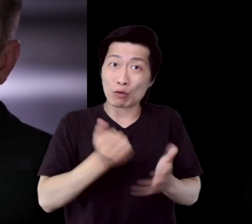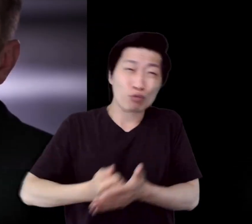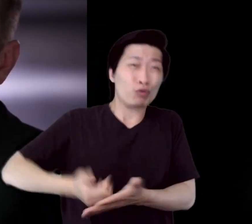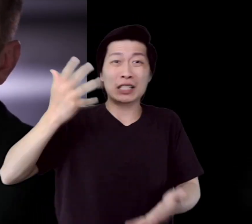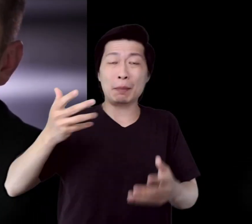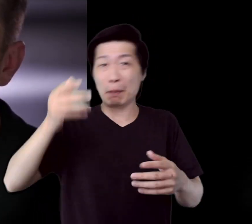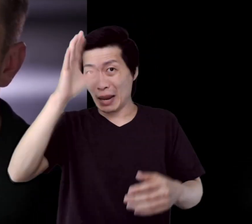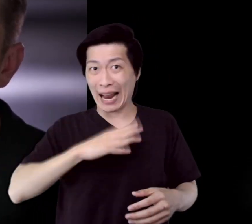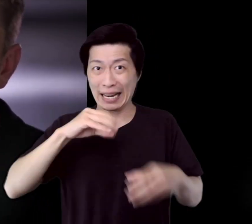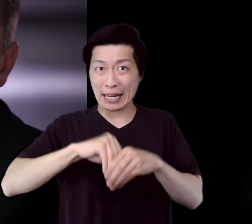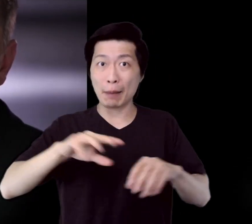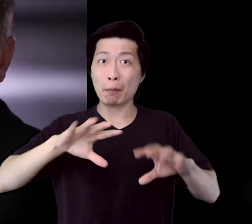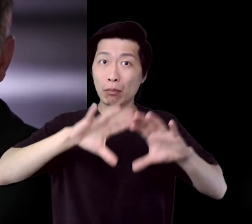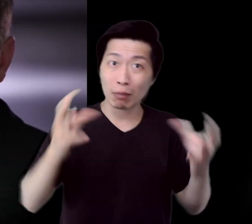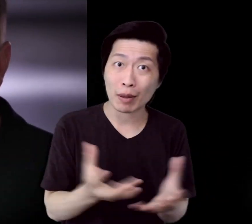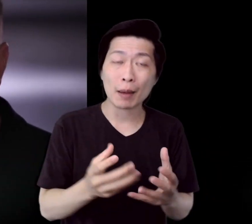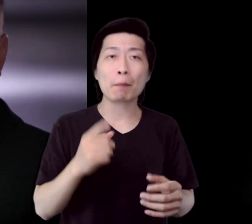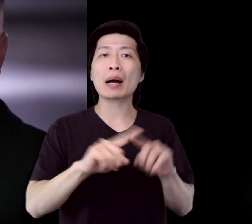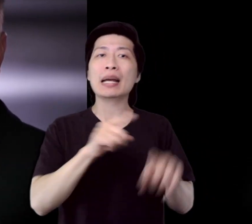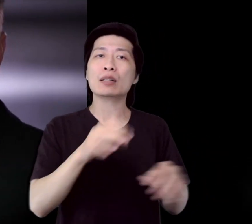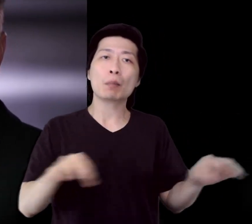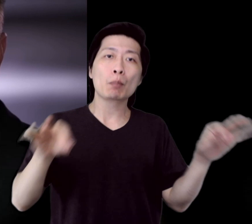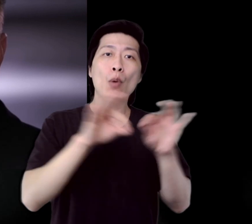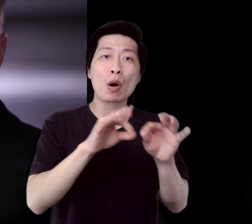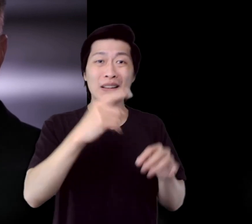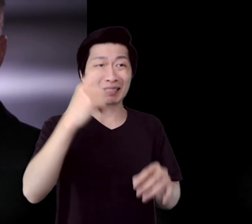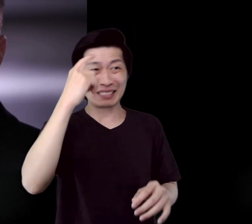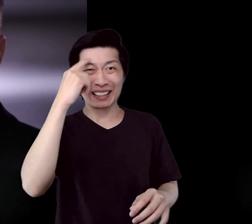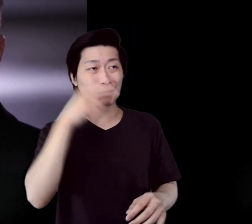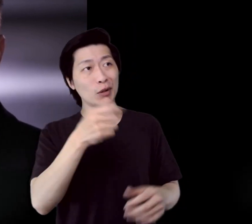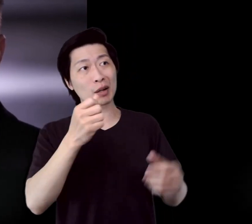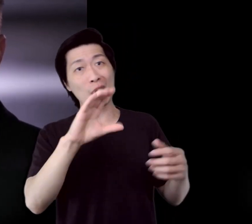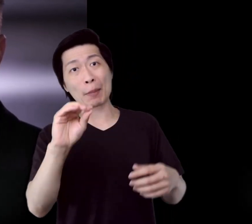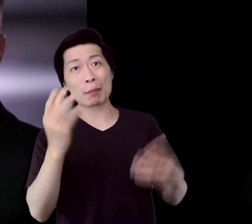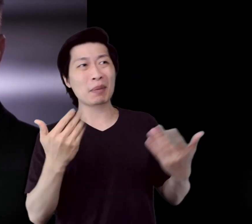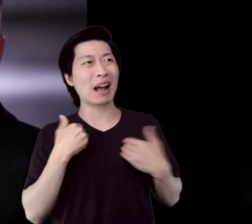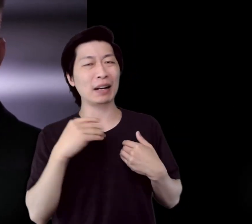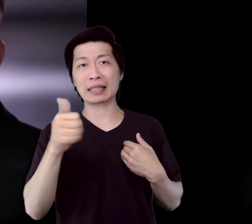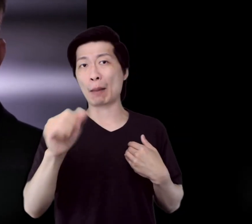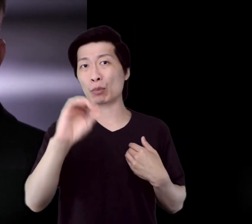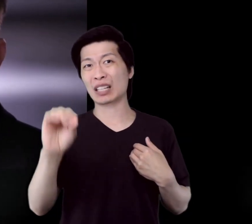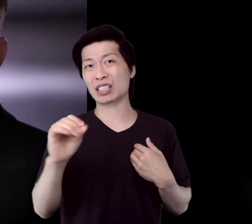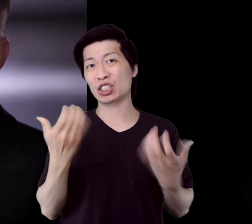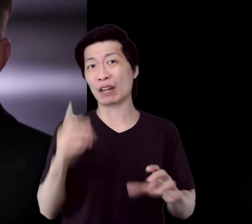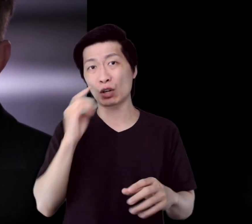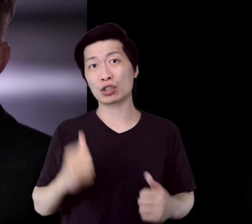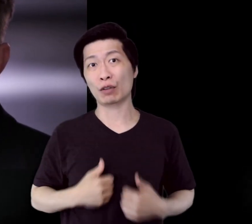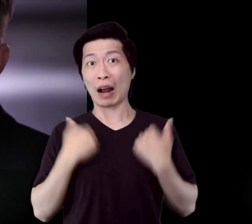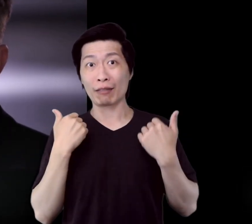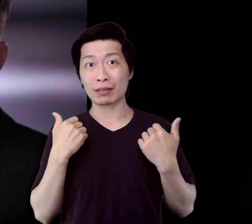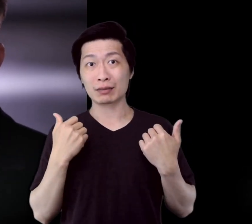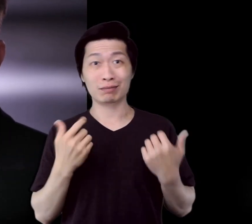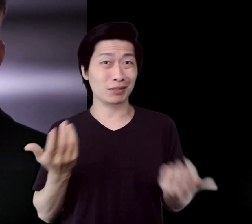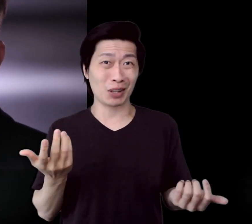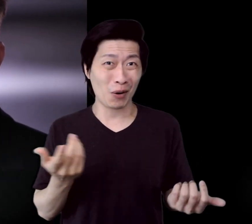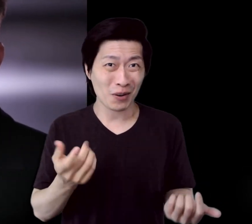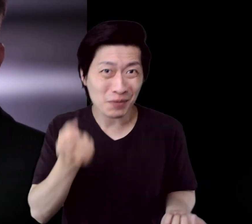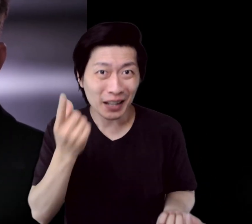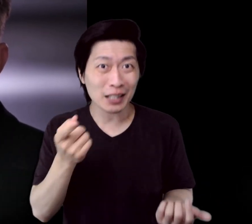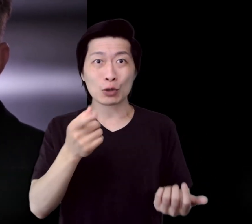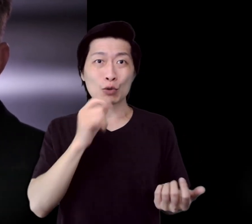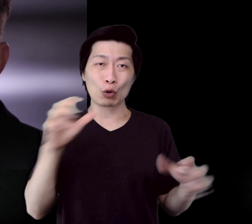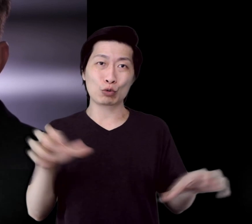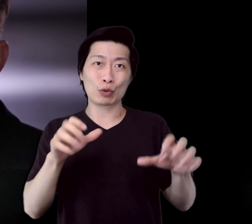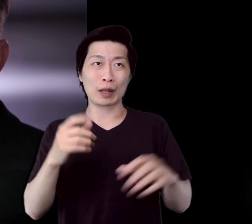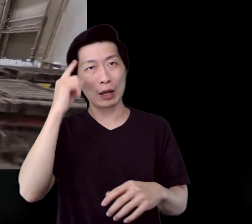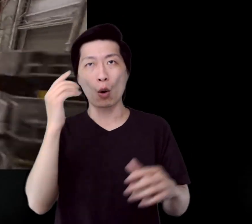thought himself that the company only had a 10% chance of survival. If that is the case, you don't do that because you hope